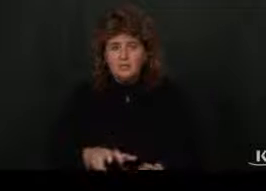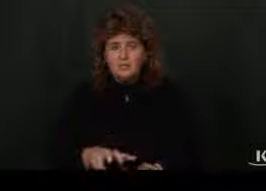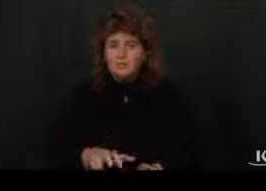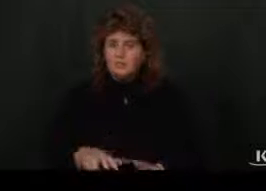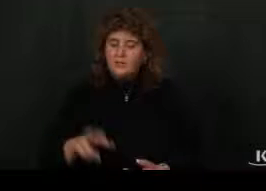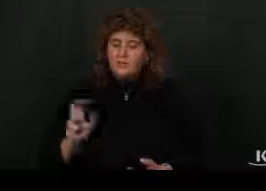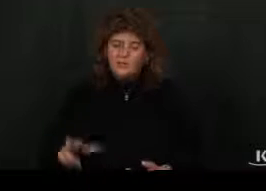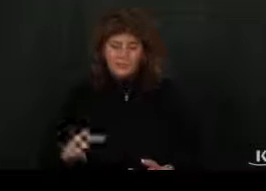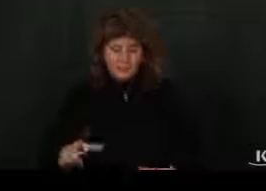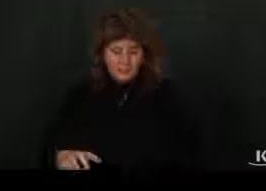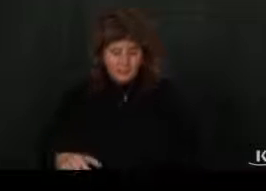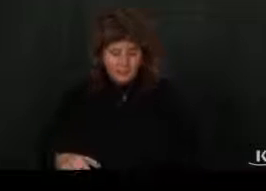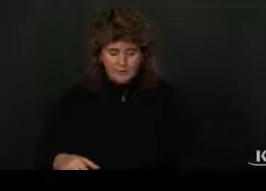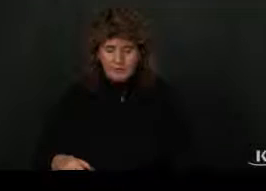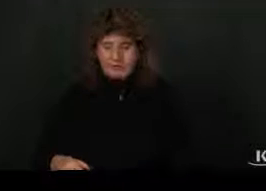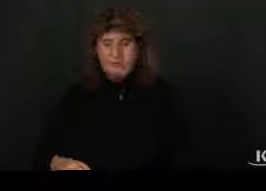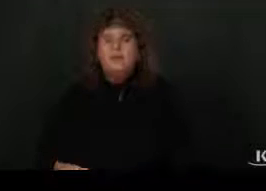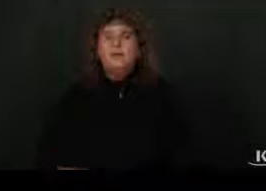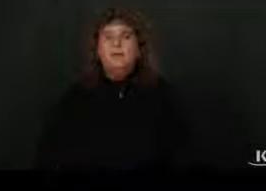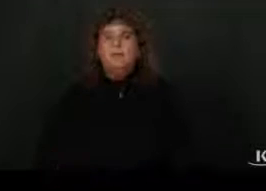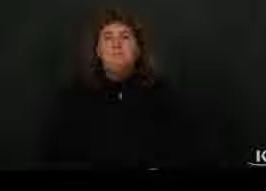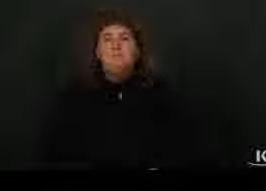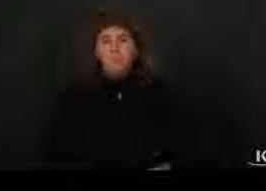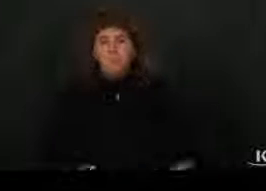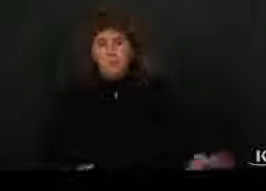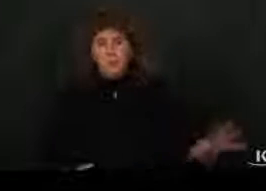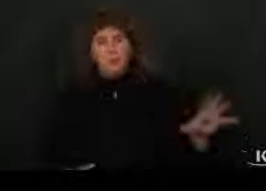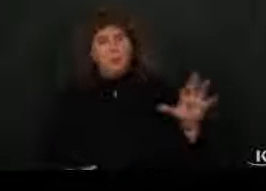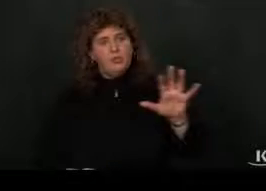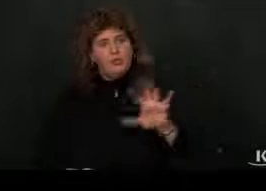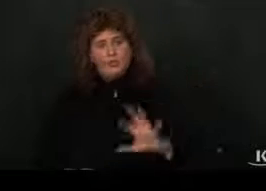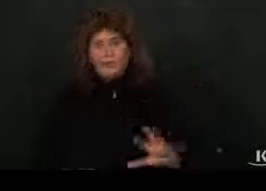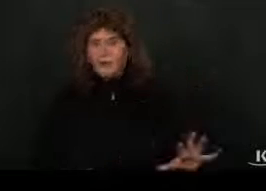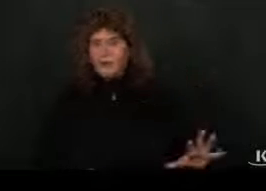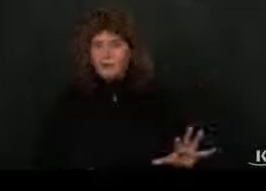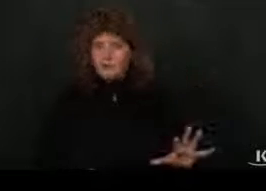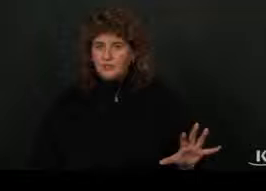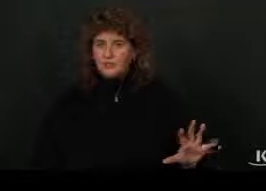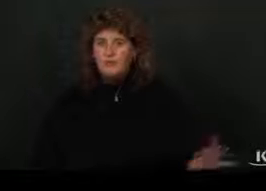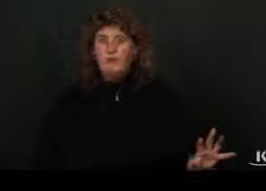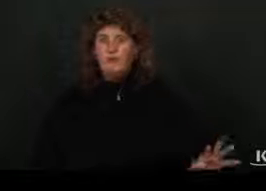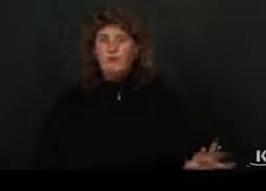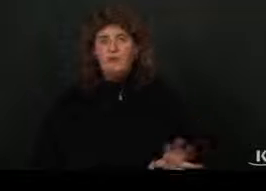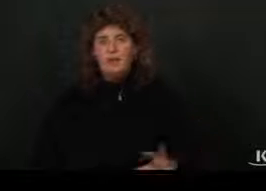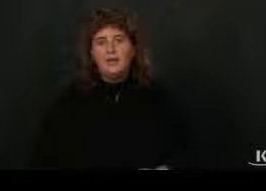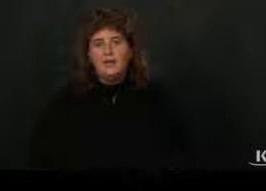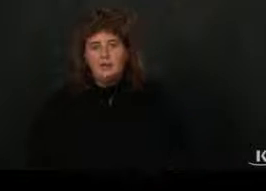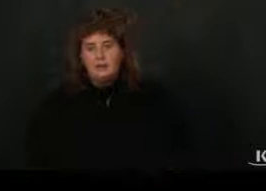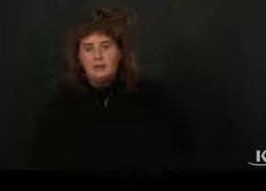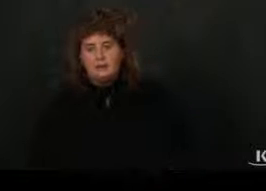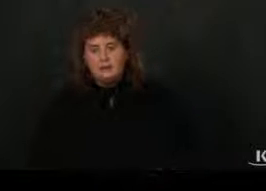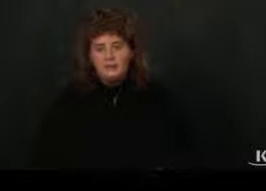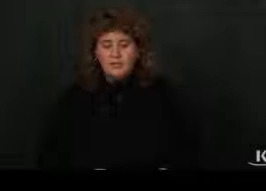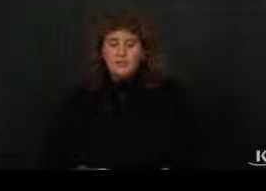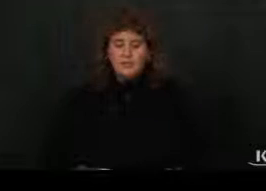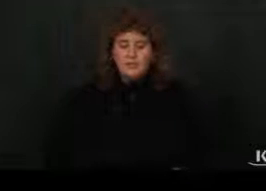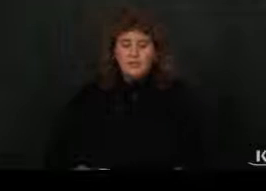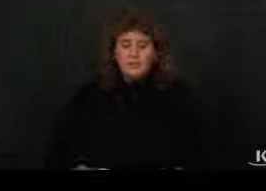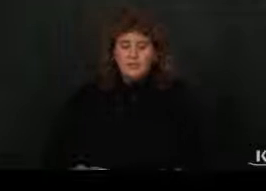Clostridium. Very, very important. With the anthrax scare that we had in the U.S.,